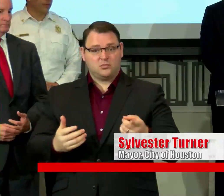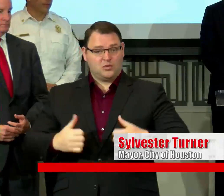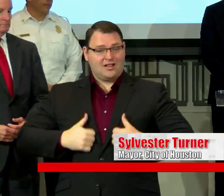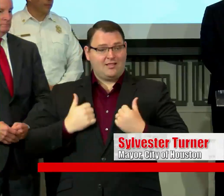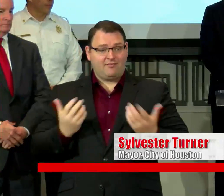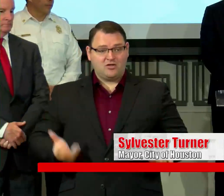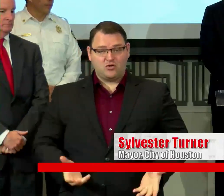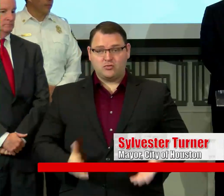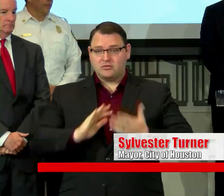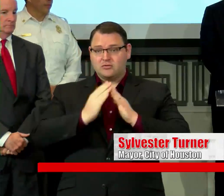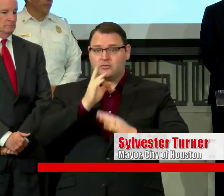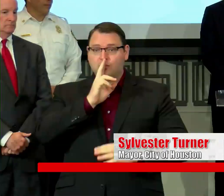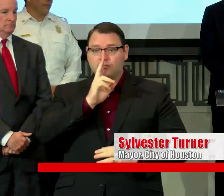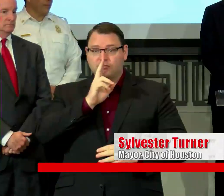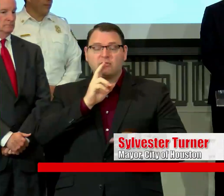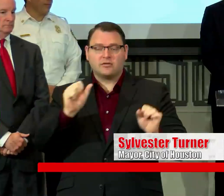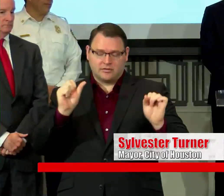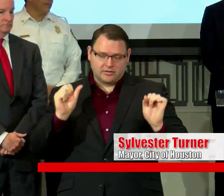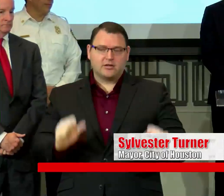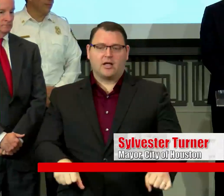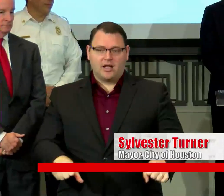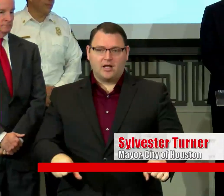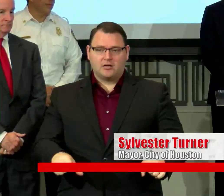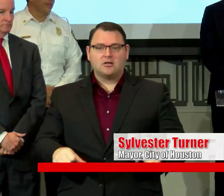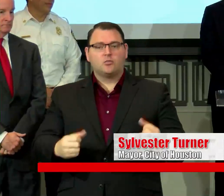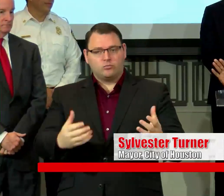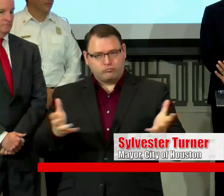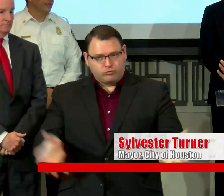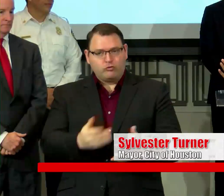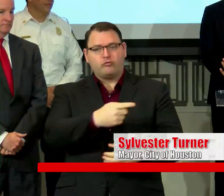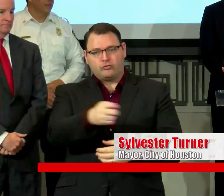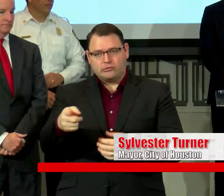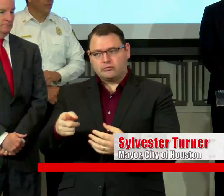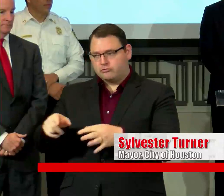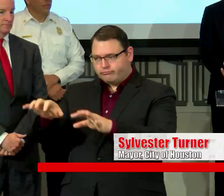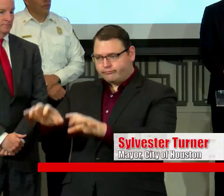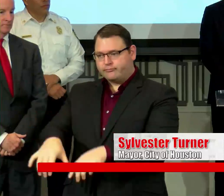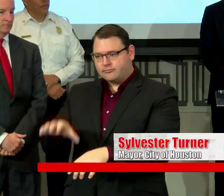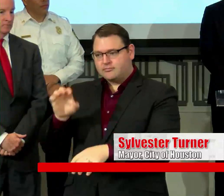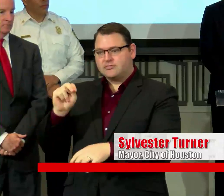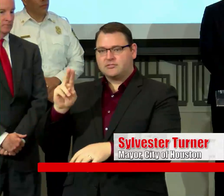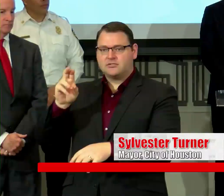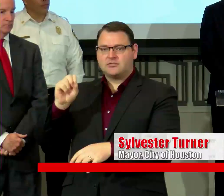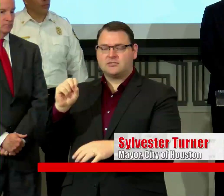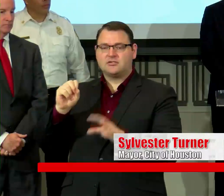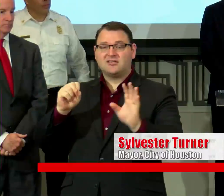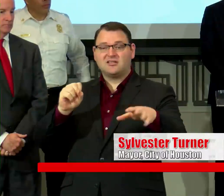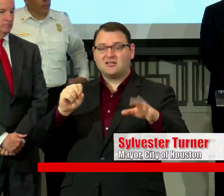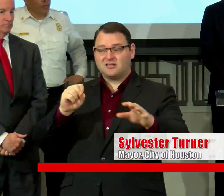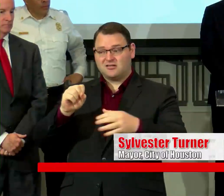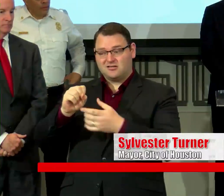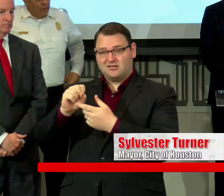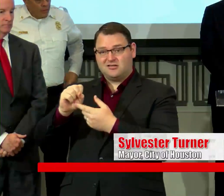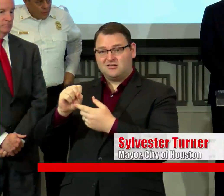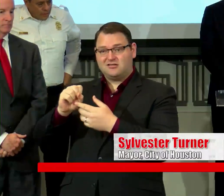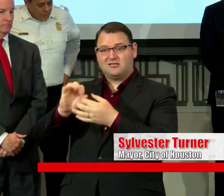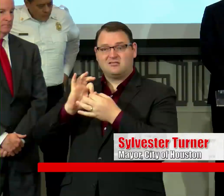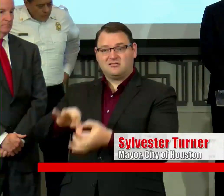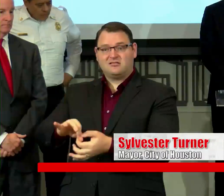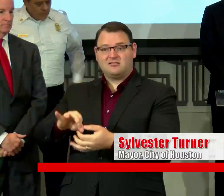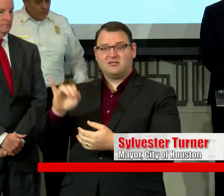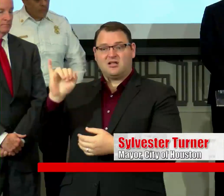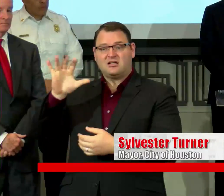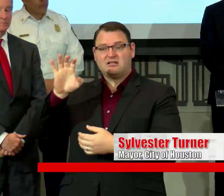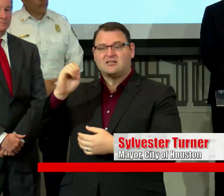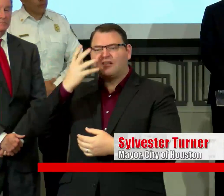you can, and we want you to fill out the census. This has nothing to do with ICE. This is not sharing your